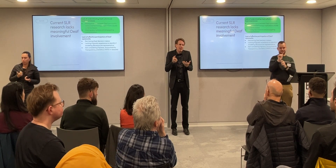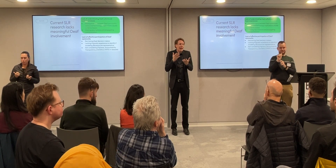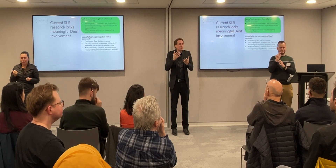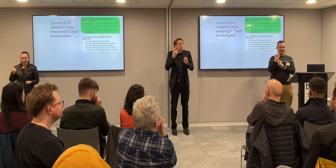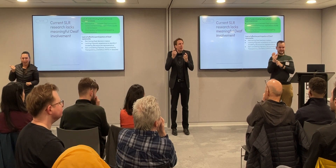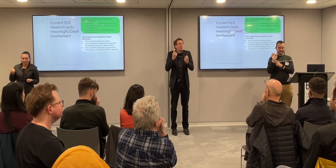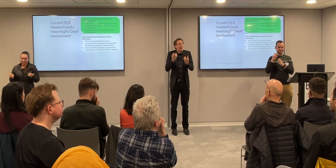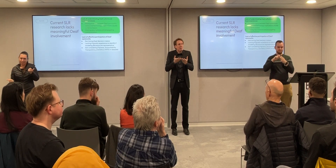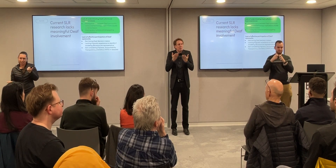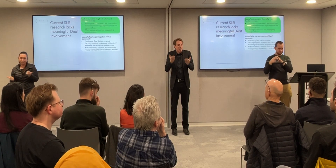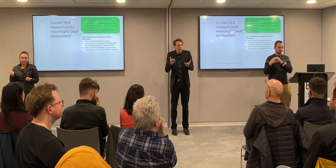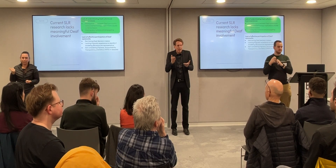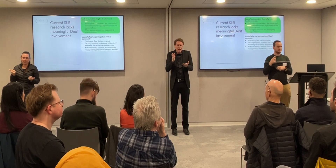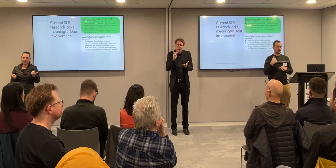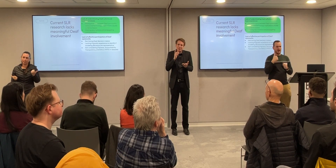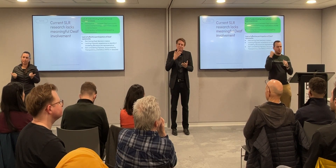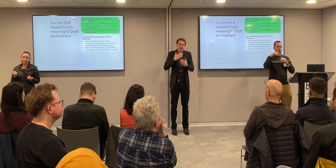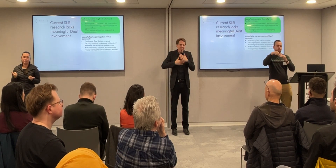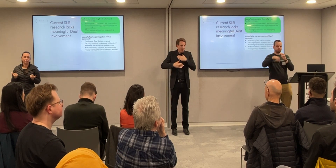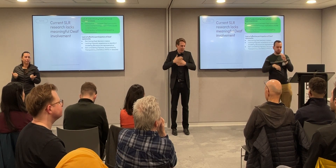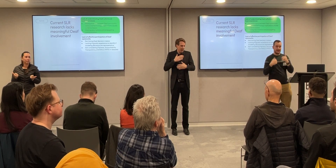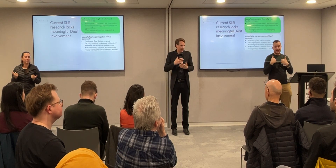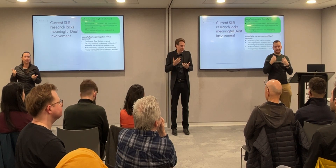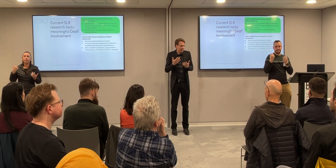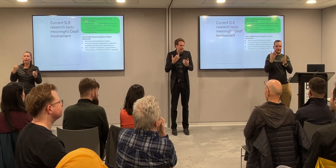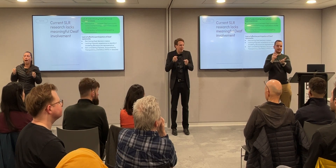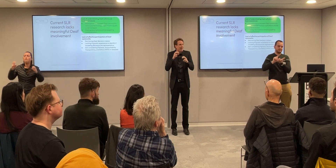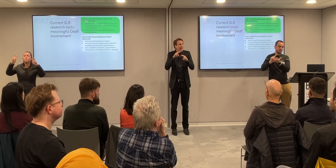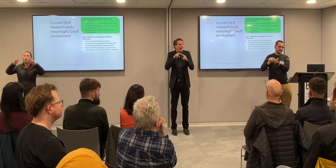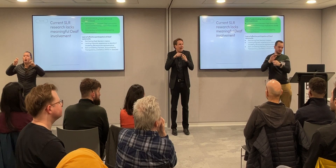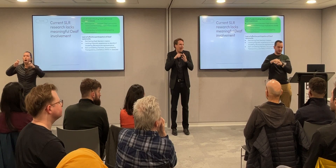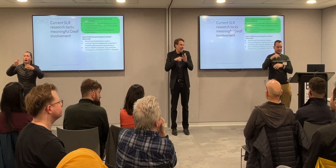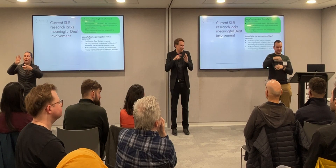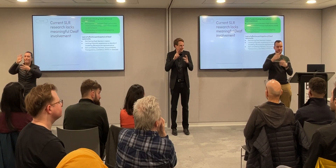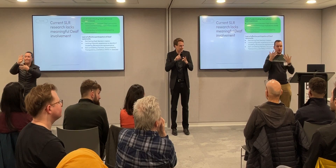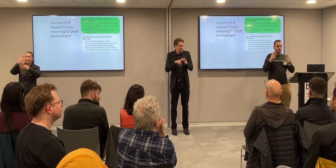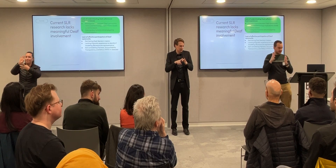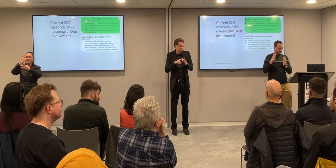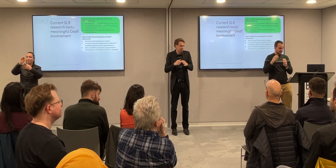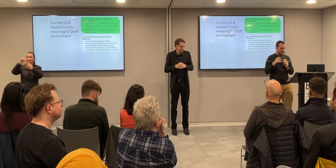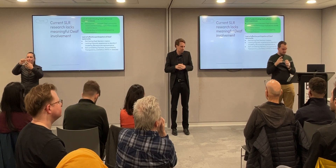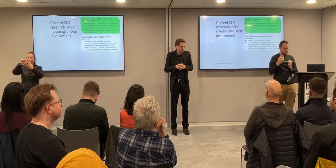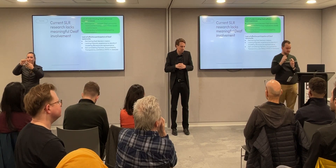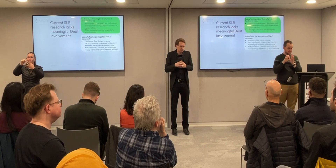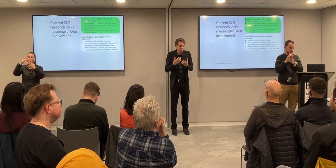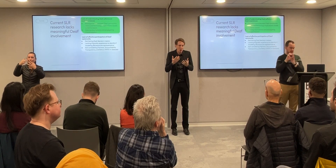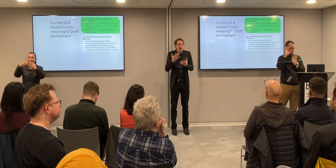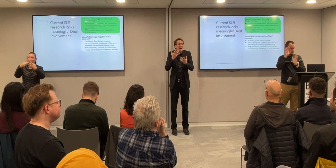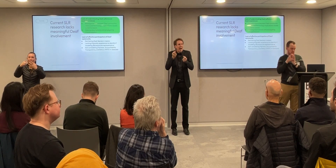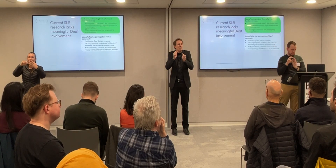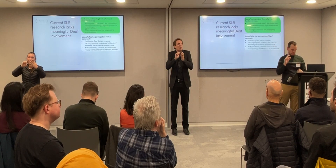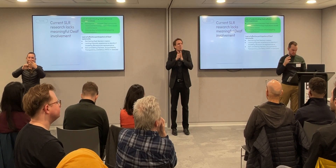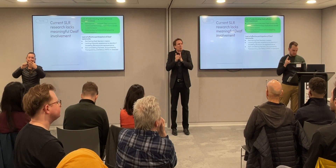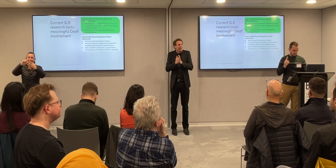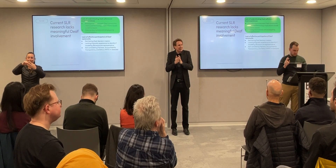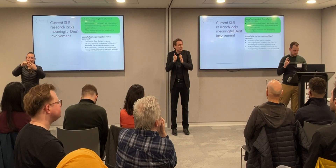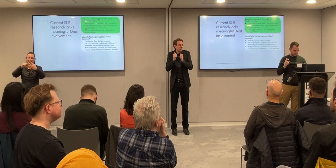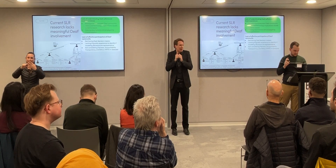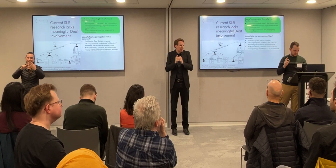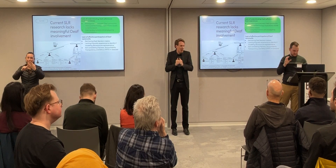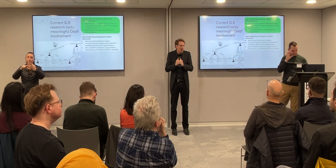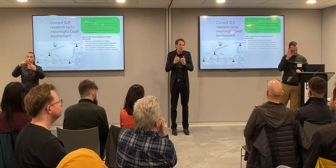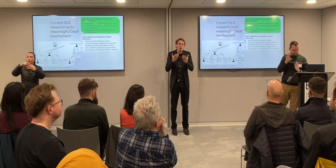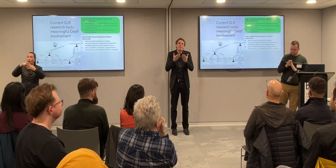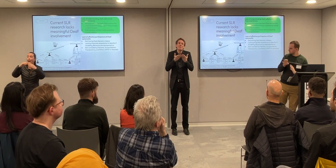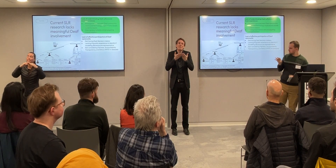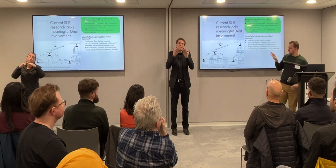we have the FATE situation, F-A-T-E. I know that there's a lot of papers published on this already, but it stands for